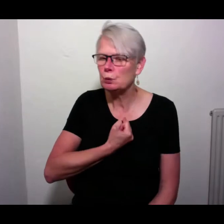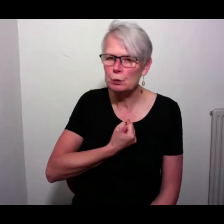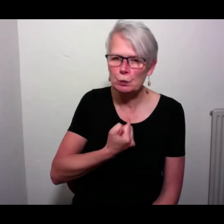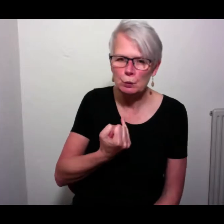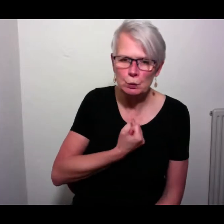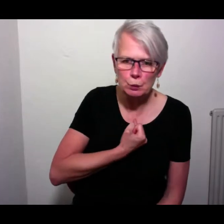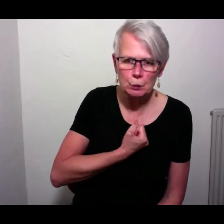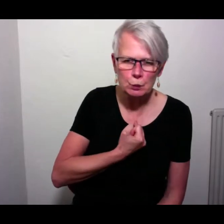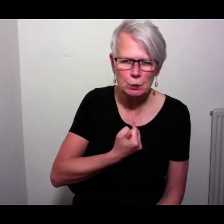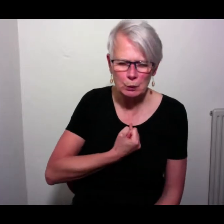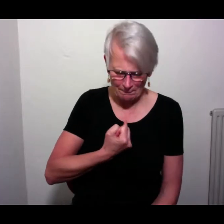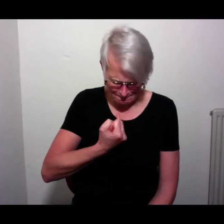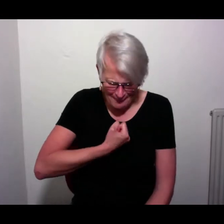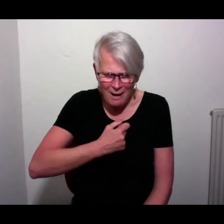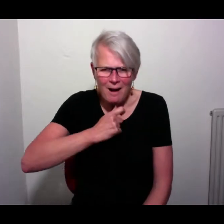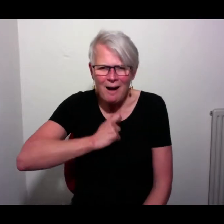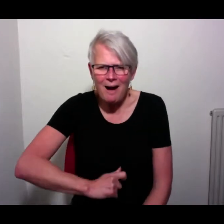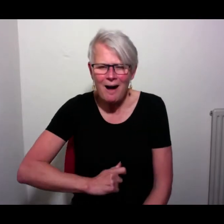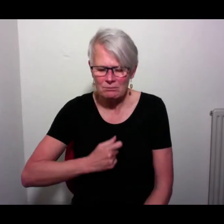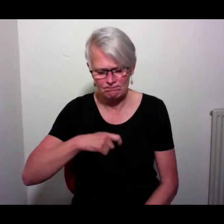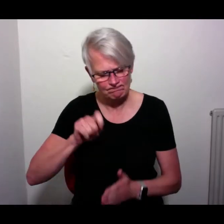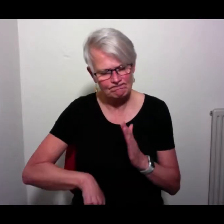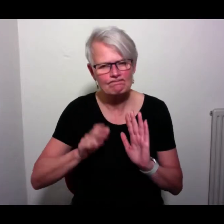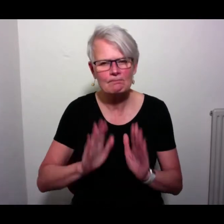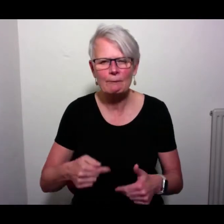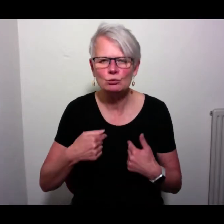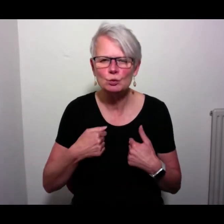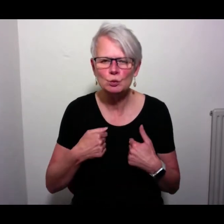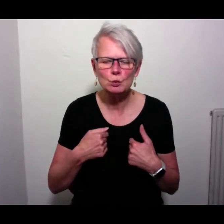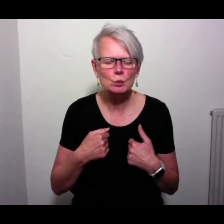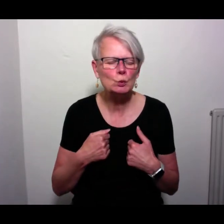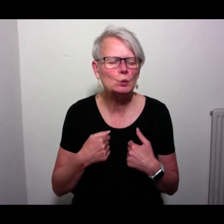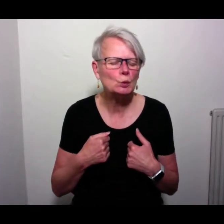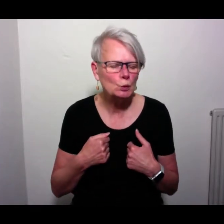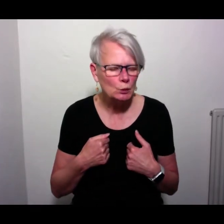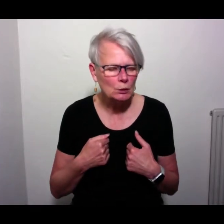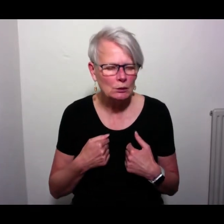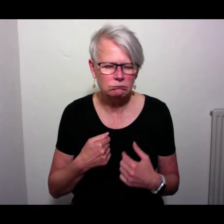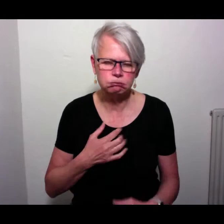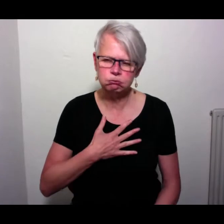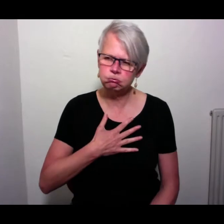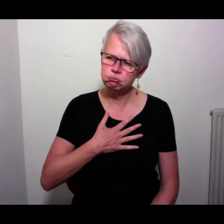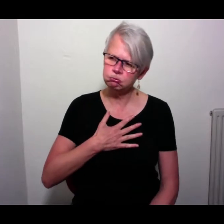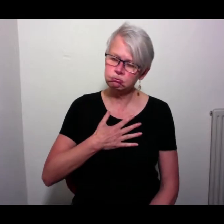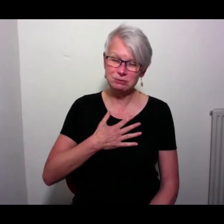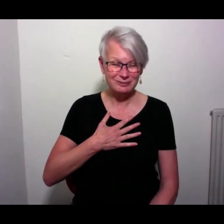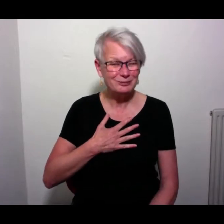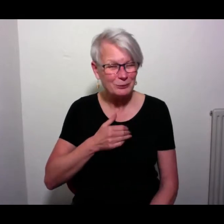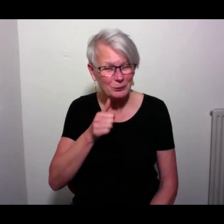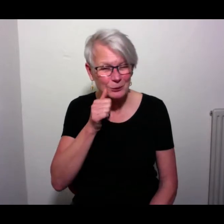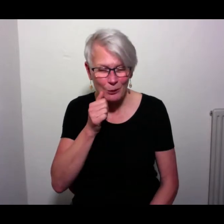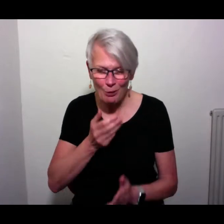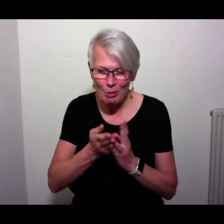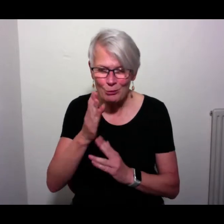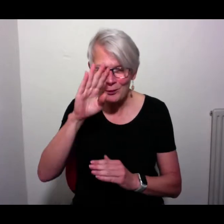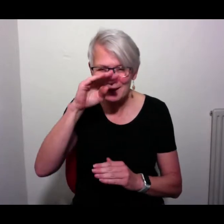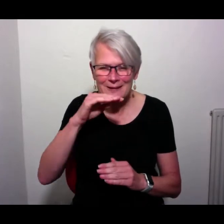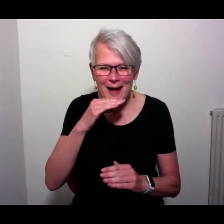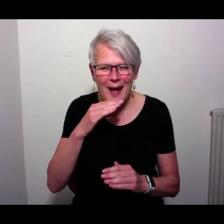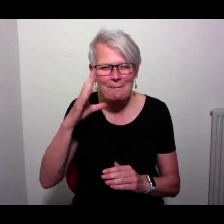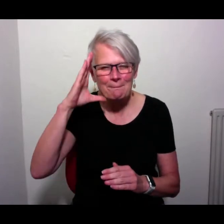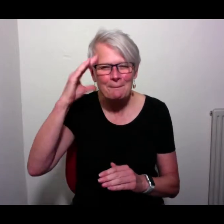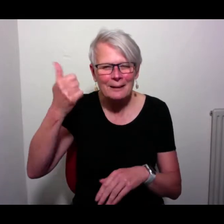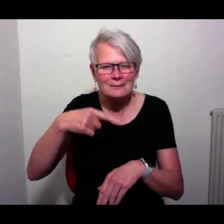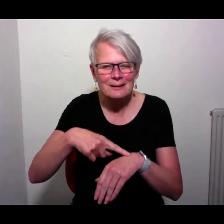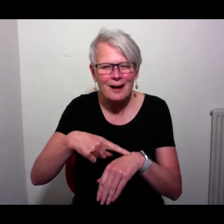What a bad person. I would have to pay for this. Hot panic would creep in